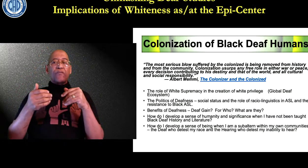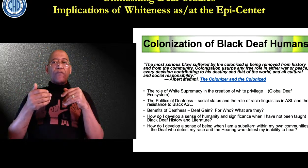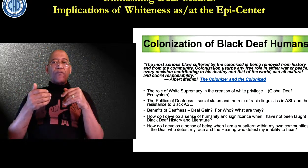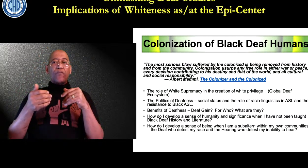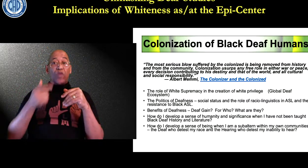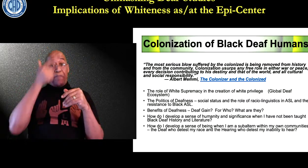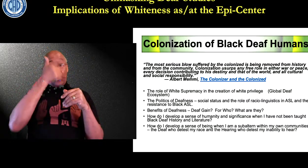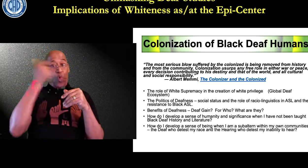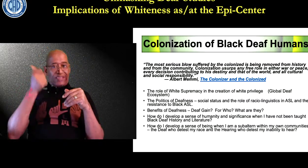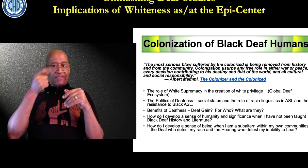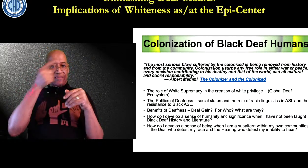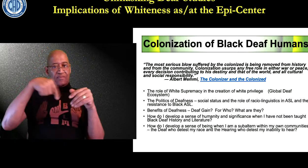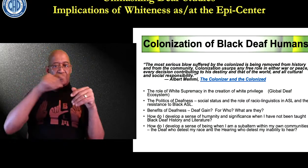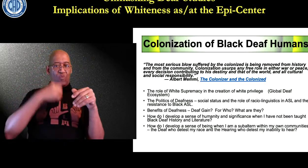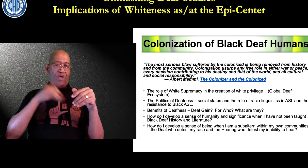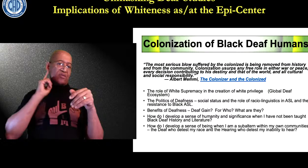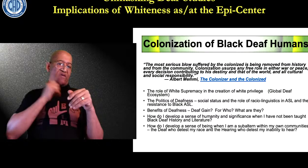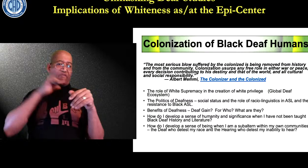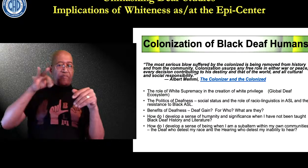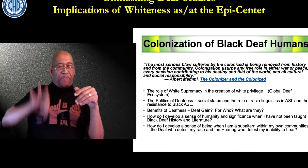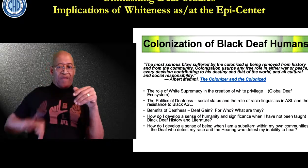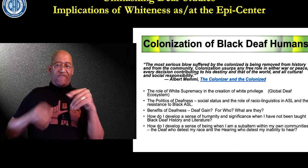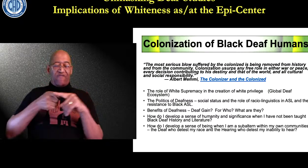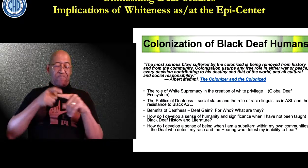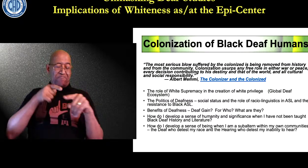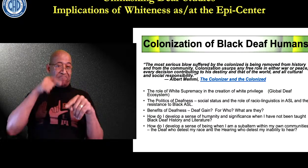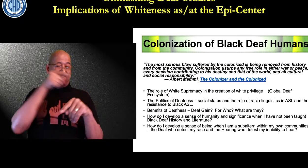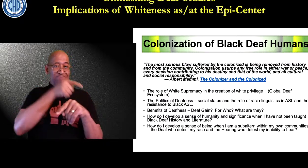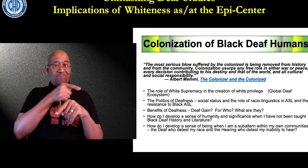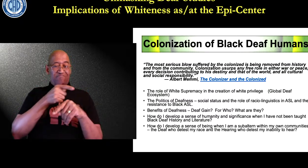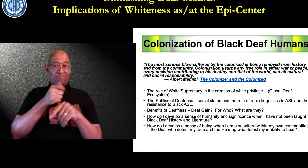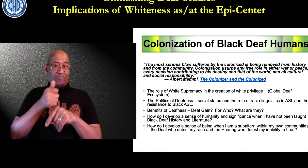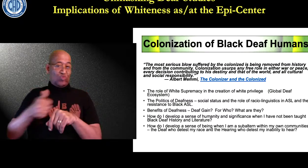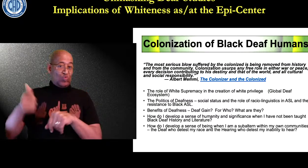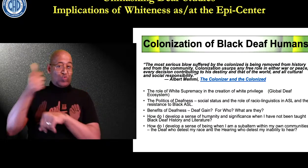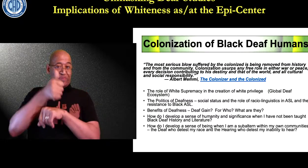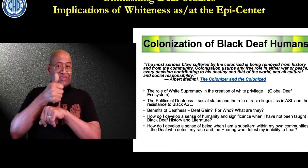Black deaf are at the bottom, the white deaf are at the top of this hierarchy.